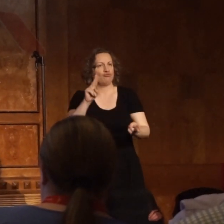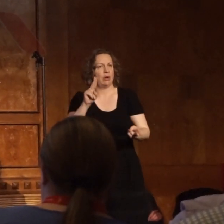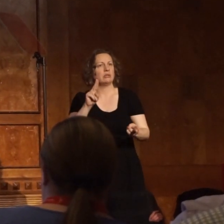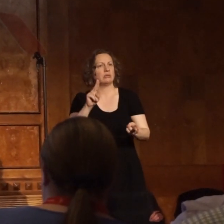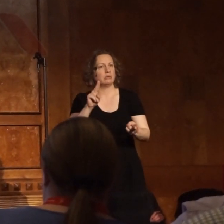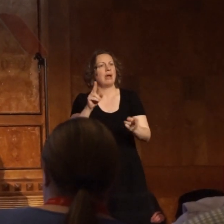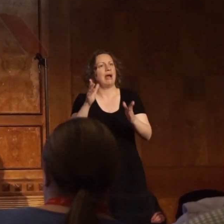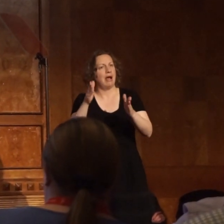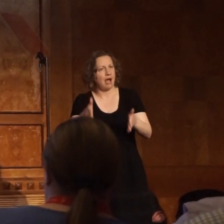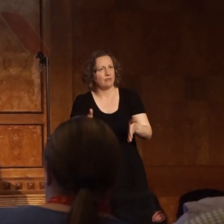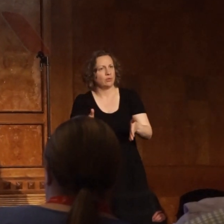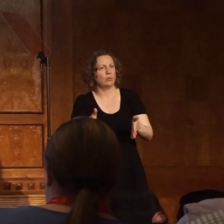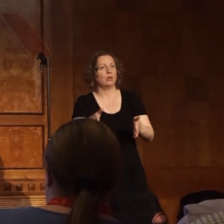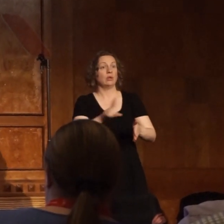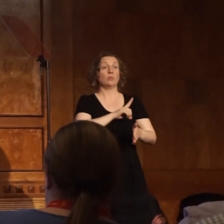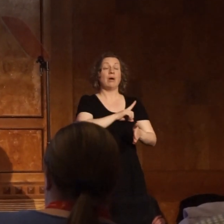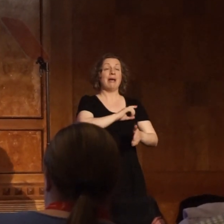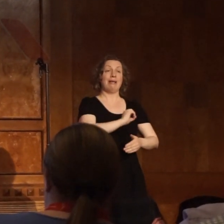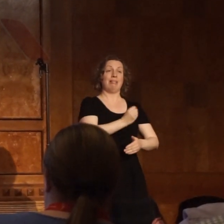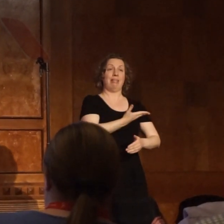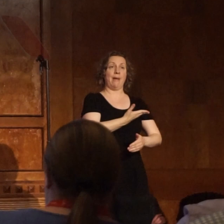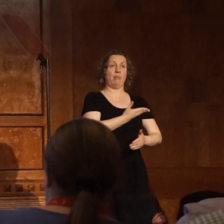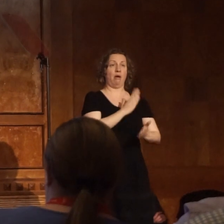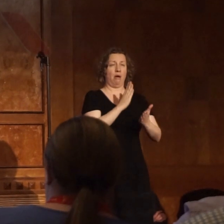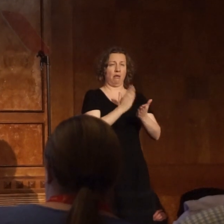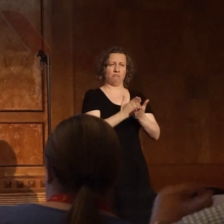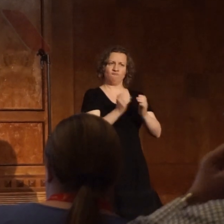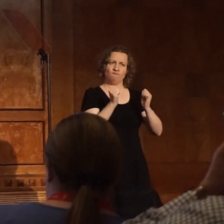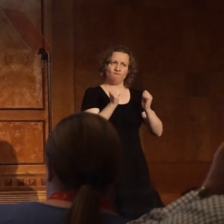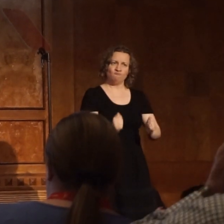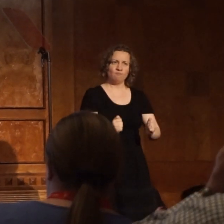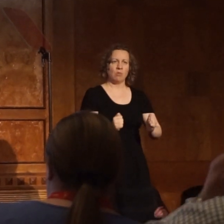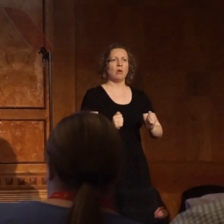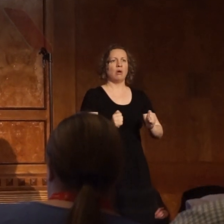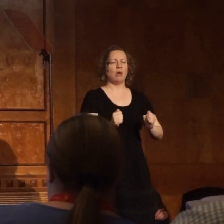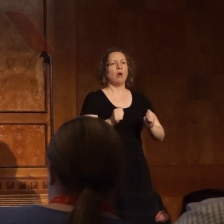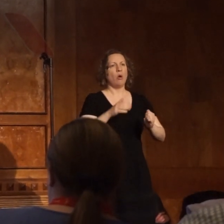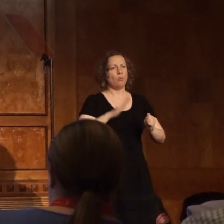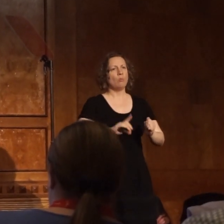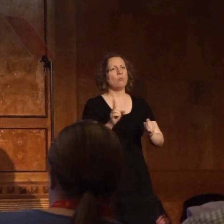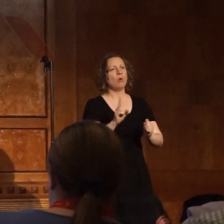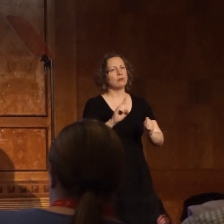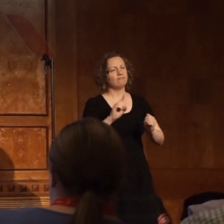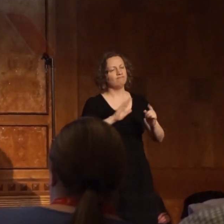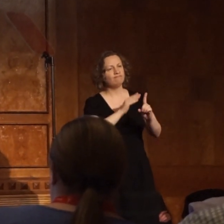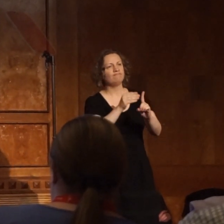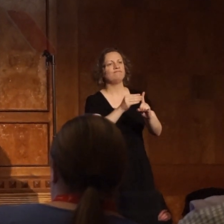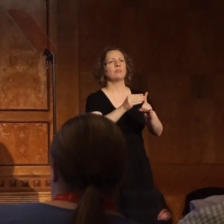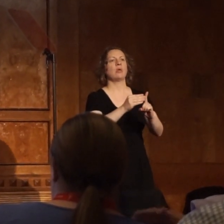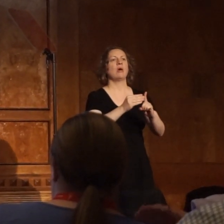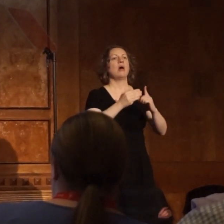a real living wage of at least £10 an hour by 2020.